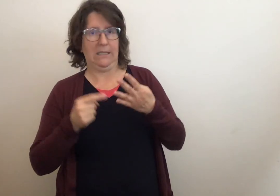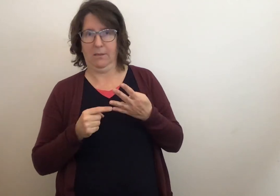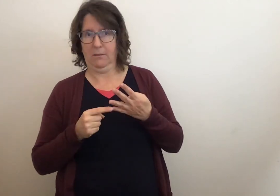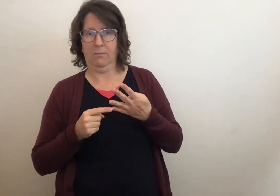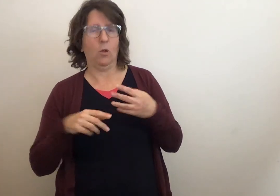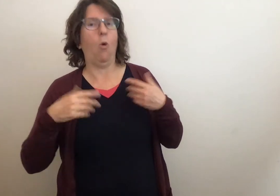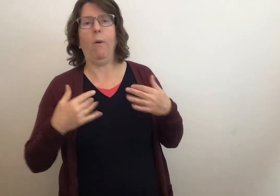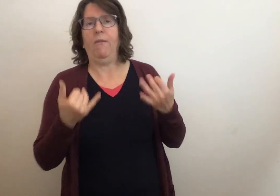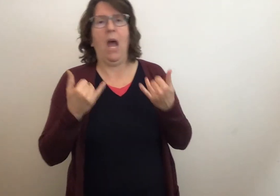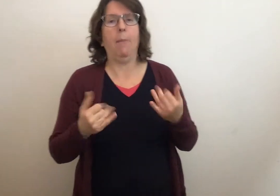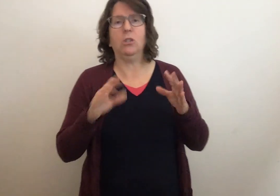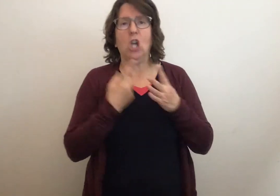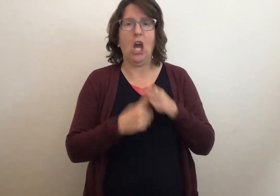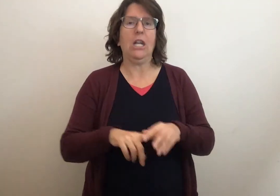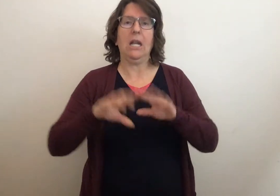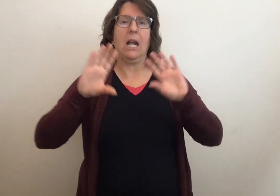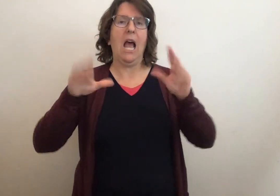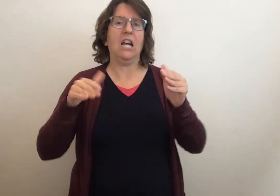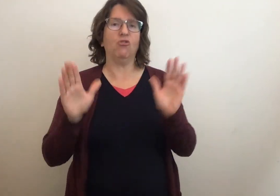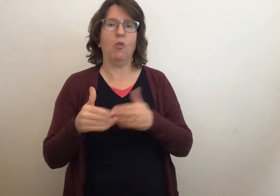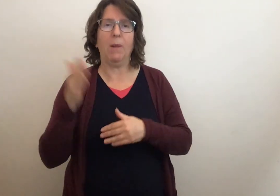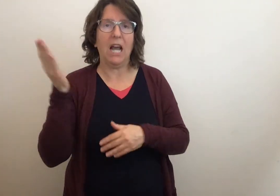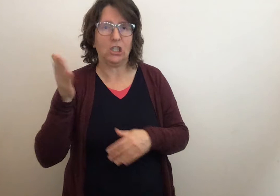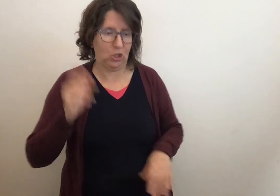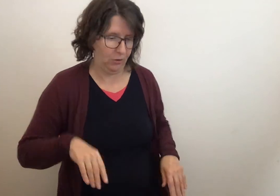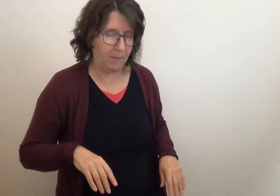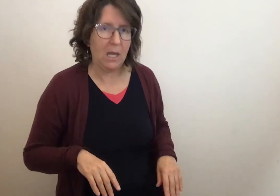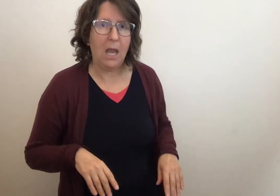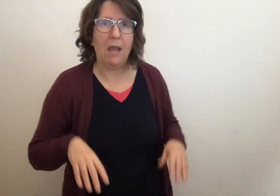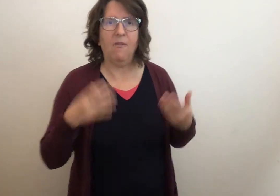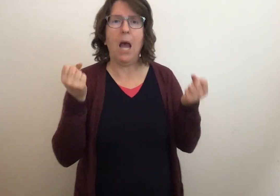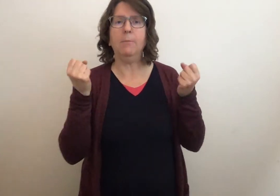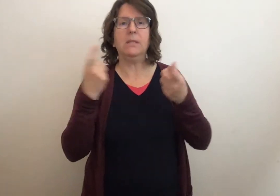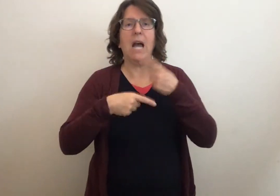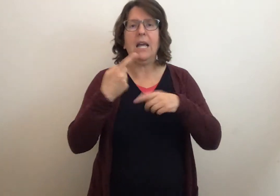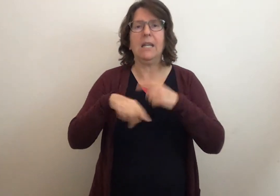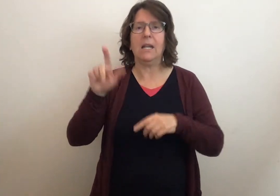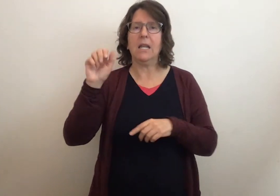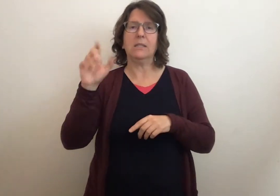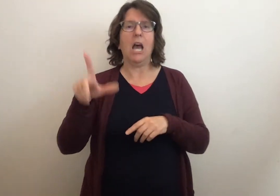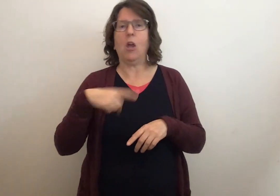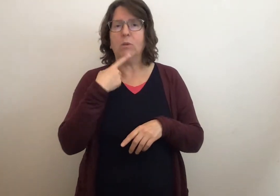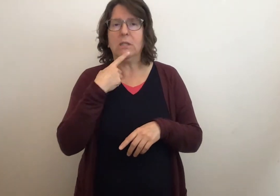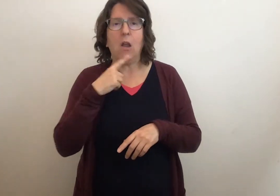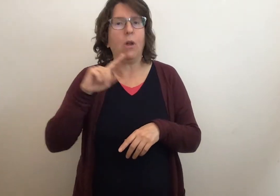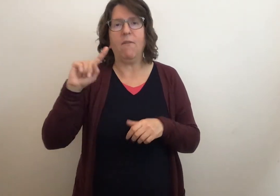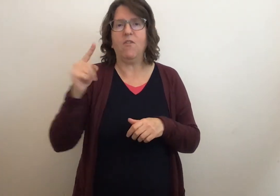list. So if I'm starting a classroom lecture, if I'm signing an ASL, I would say, okay,